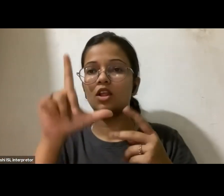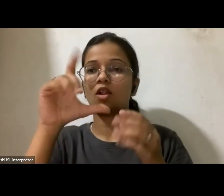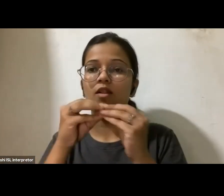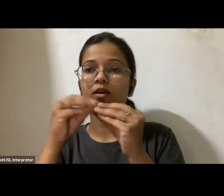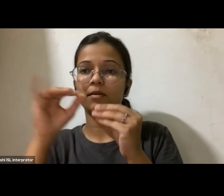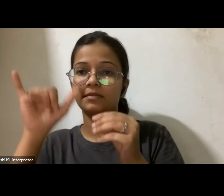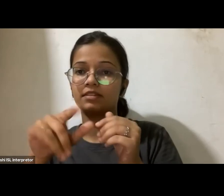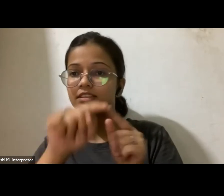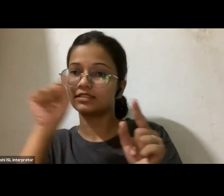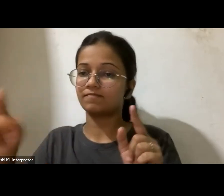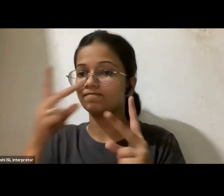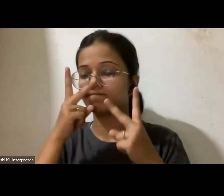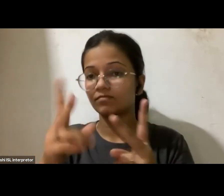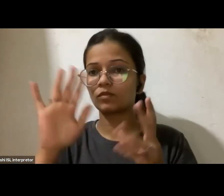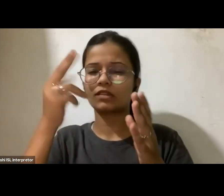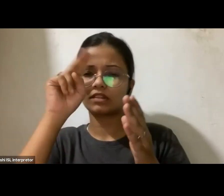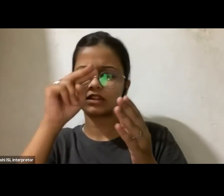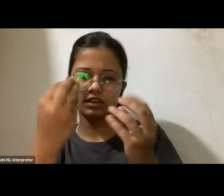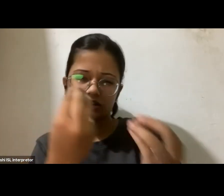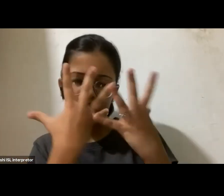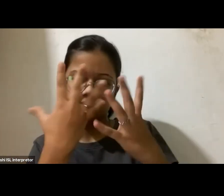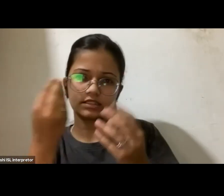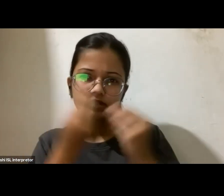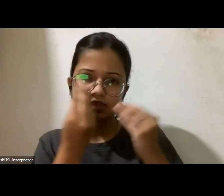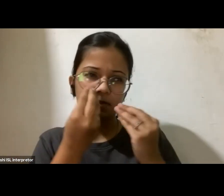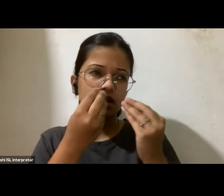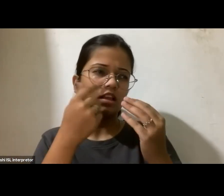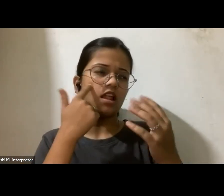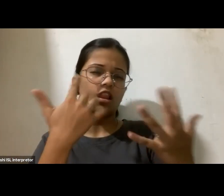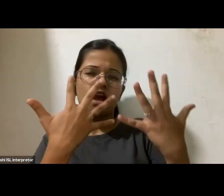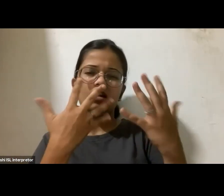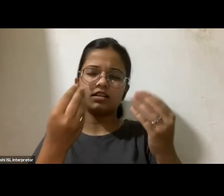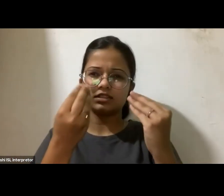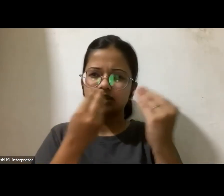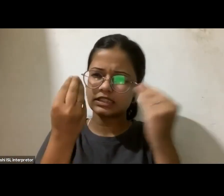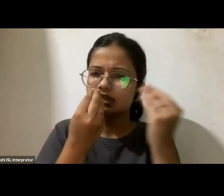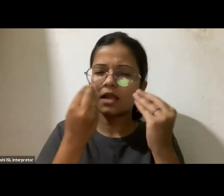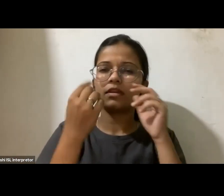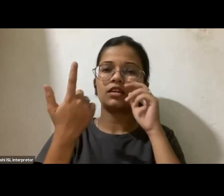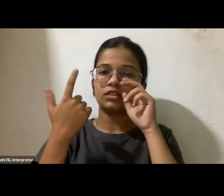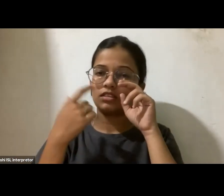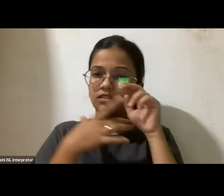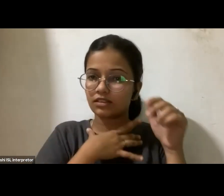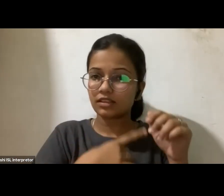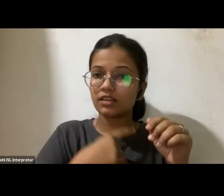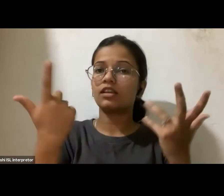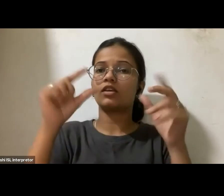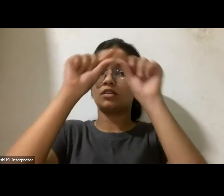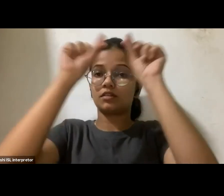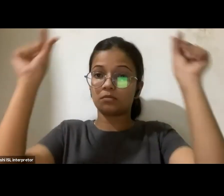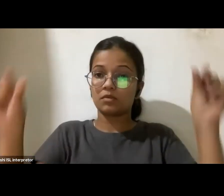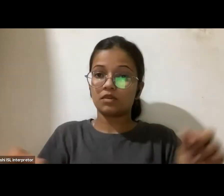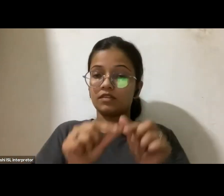only tinted, where just certain highlights have been given to, say, the jewelry or say the border of a